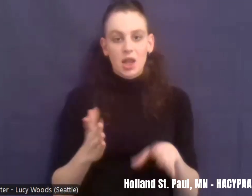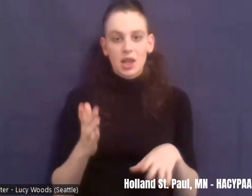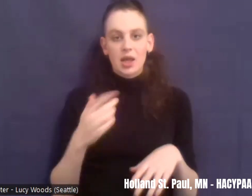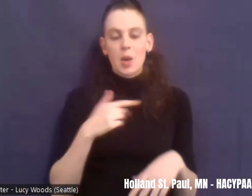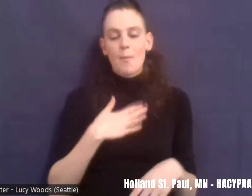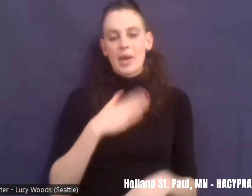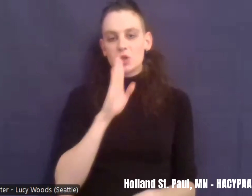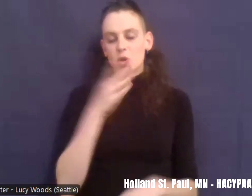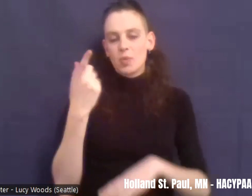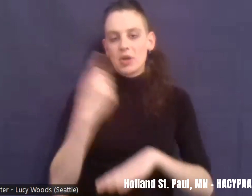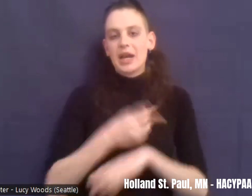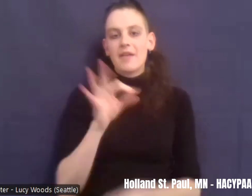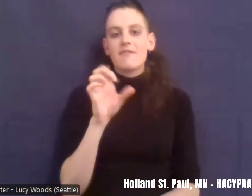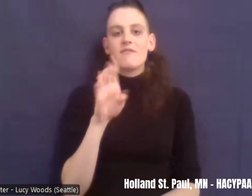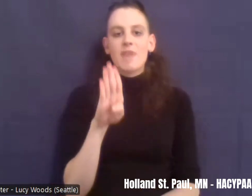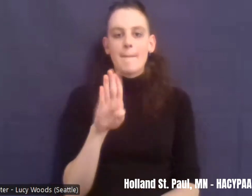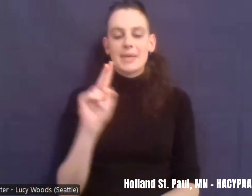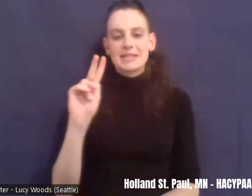2nd, 2022.